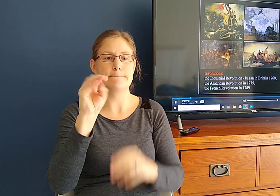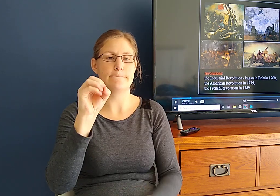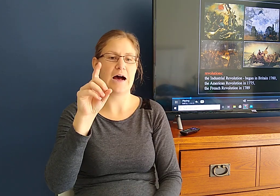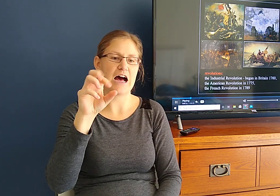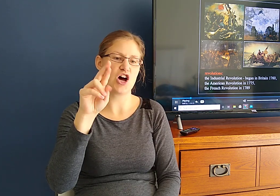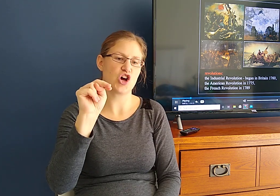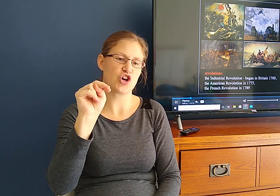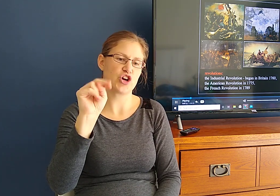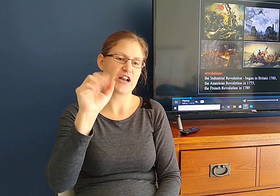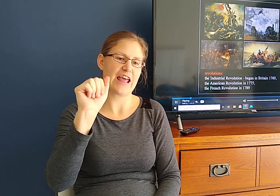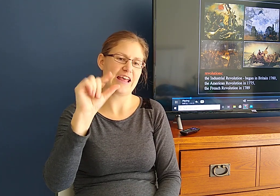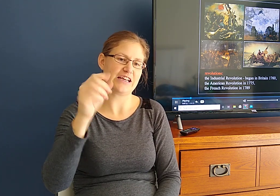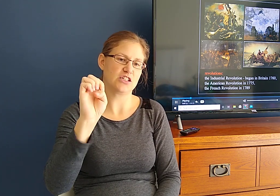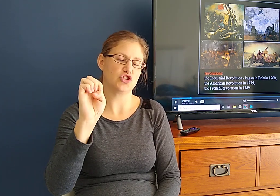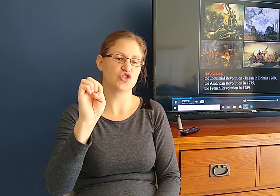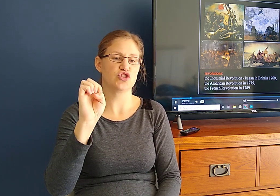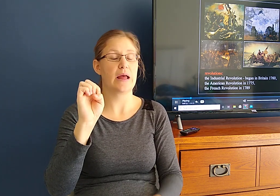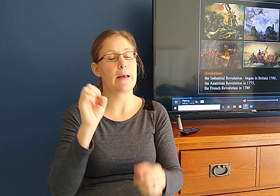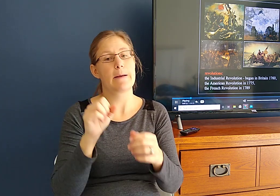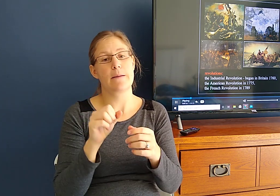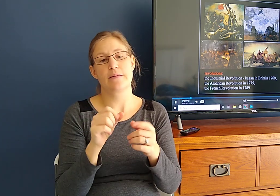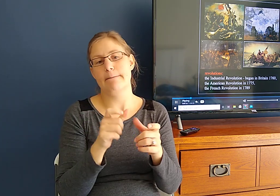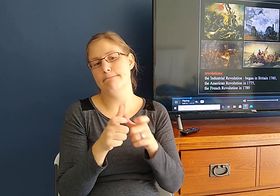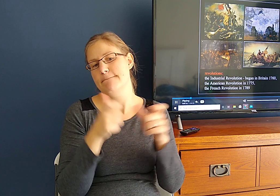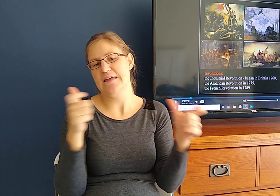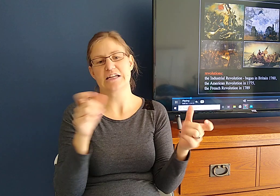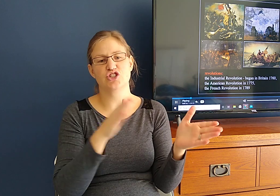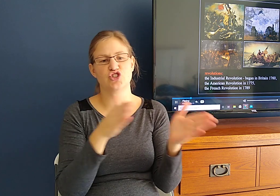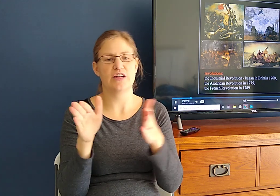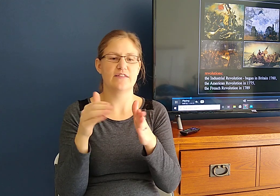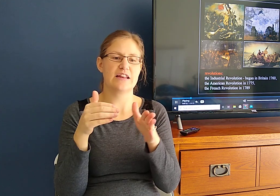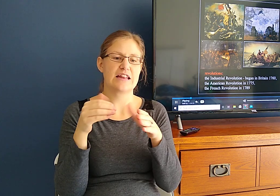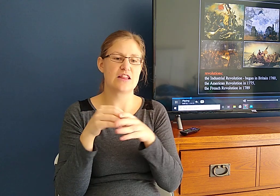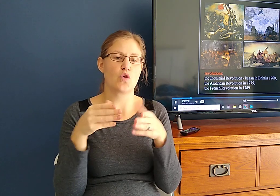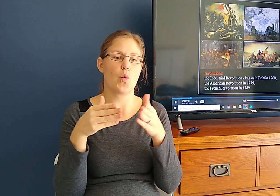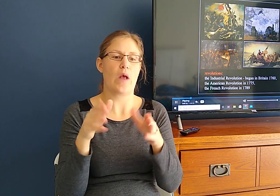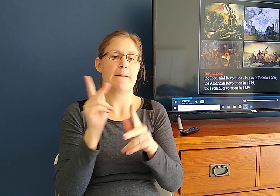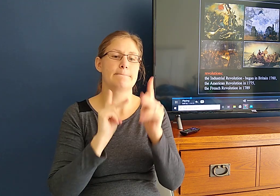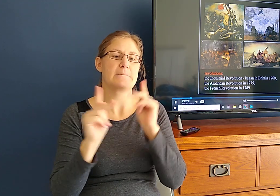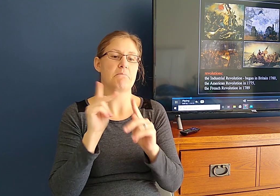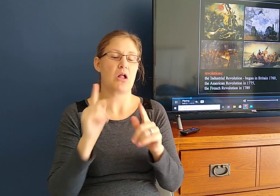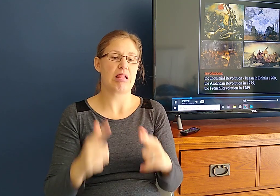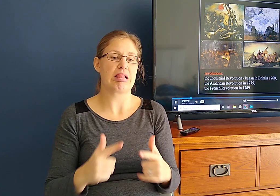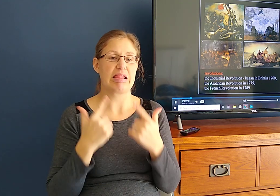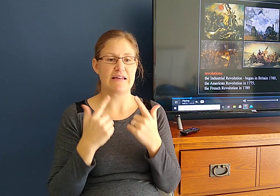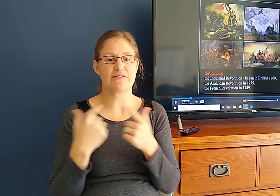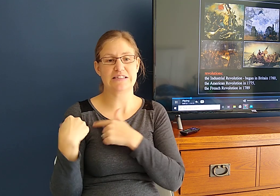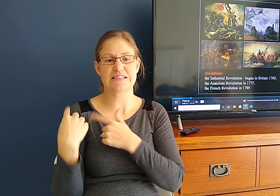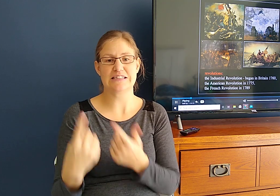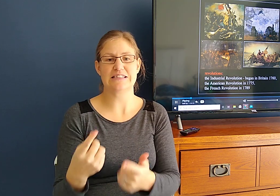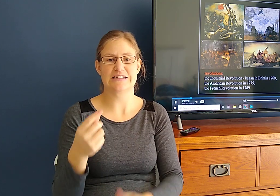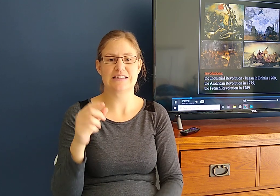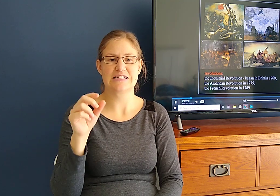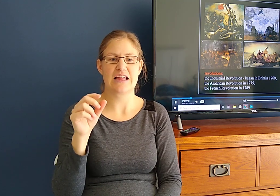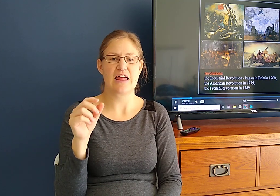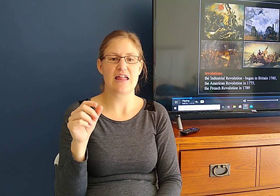about the most significant shift in the way people lived since the Neolithic agricultural revolution